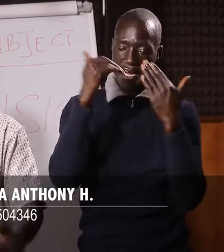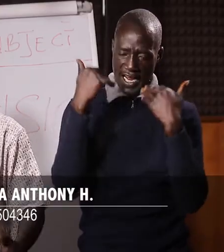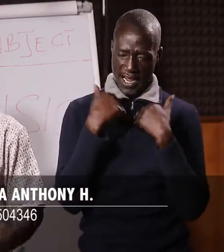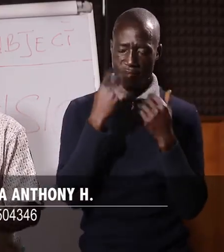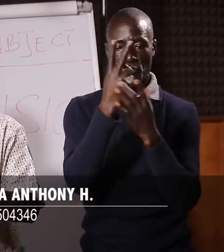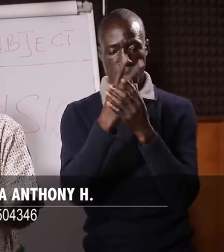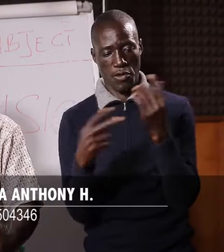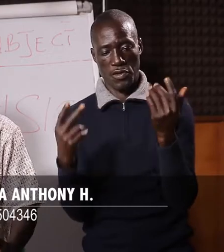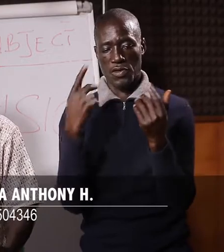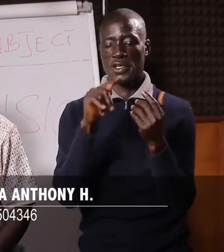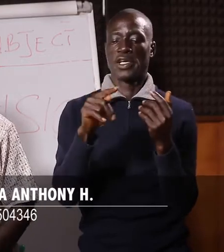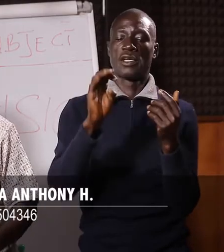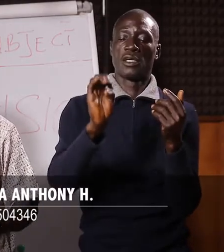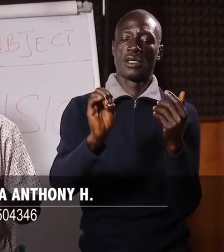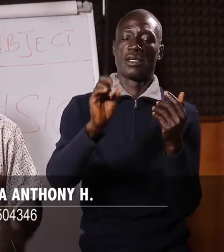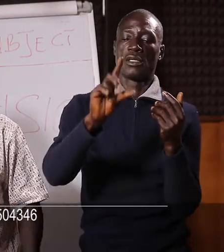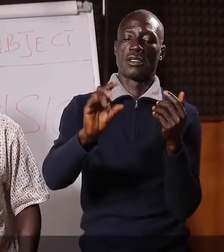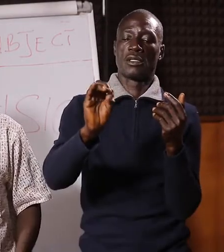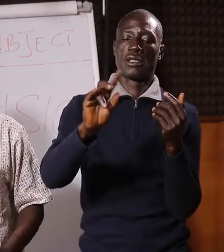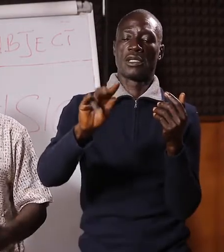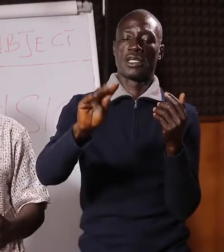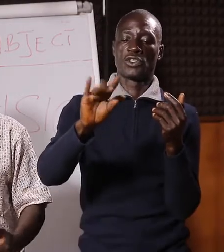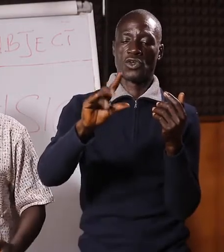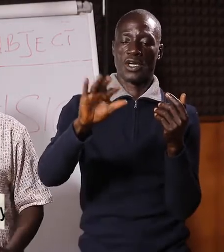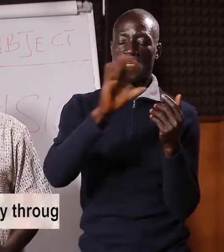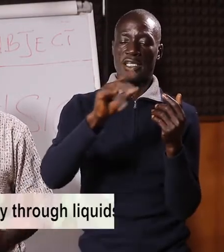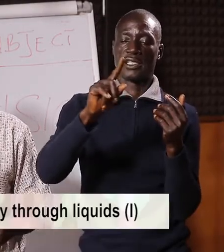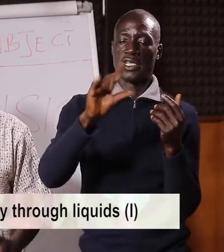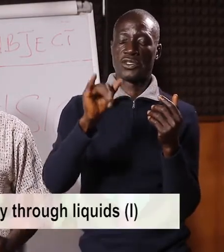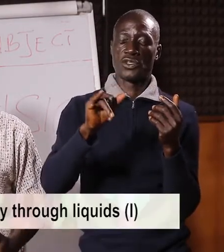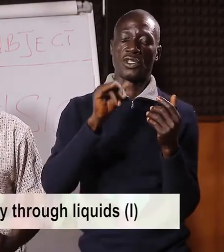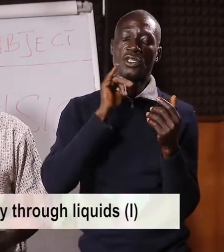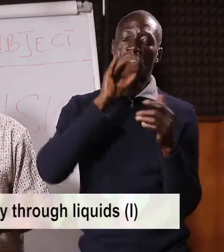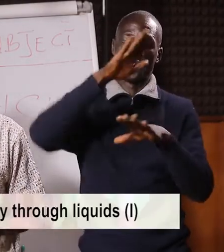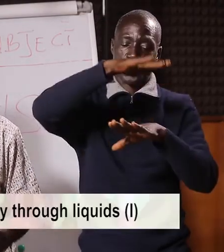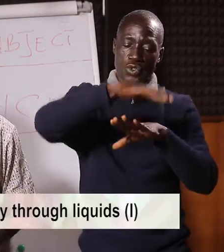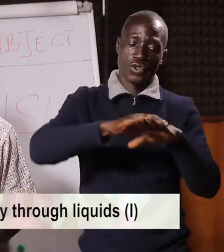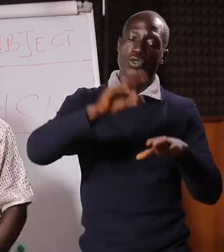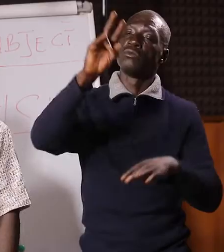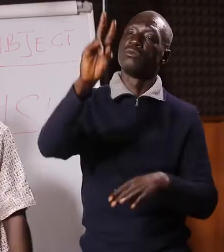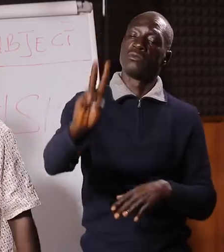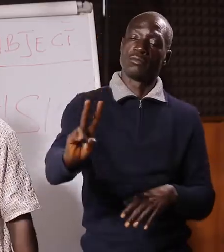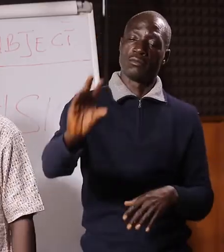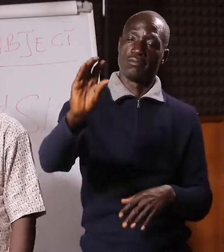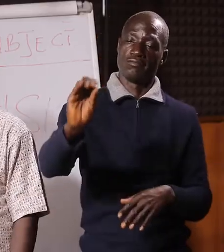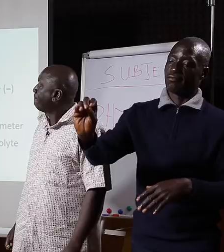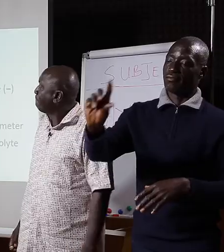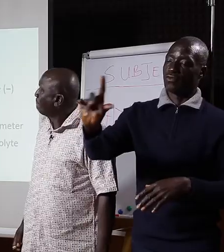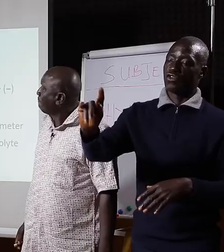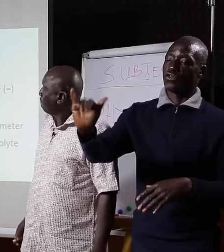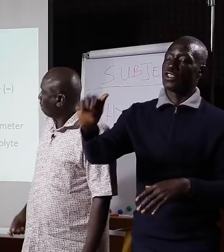contains both the electrolytes and the electrodes is called a voltameter.